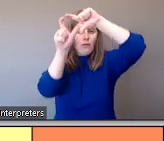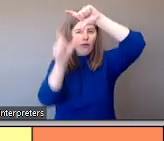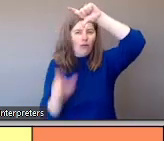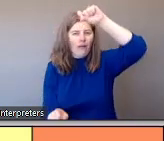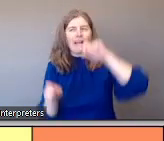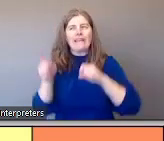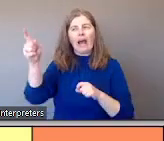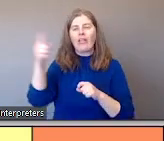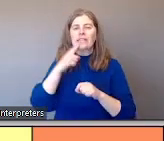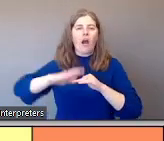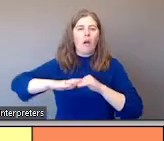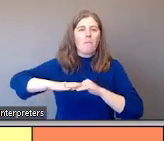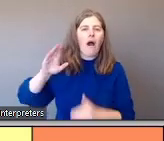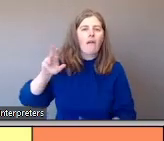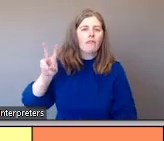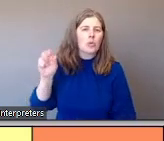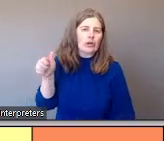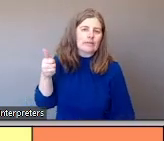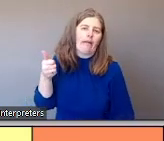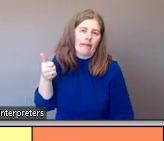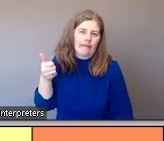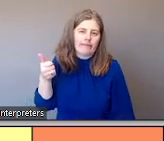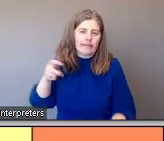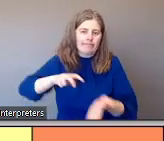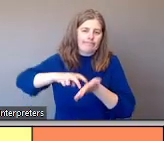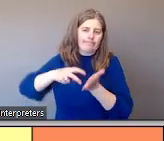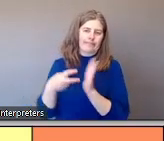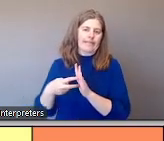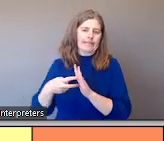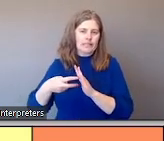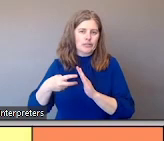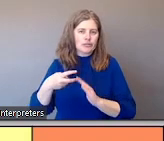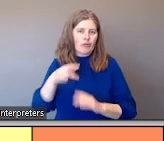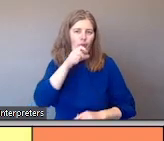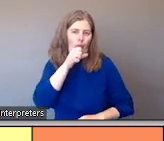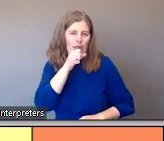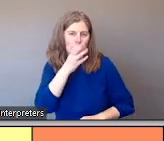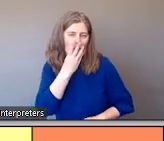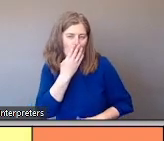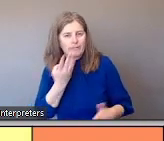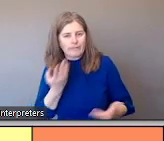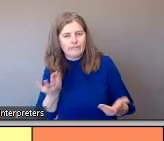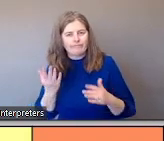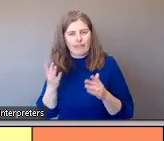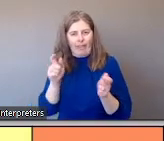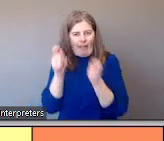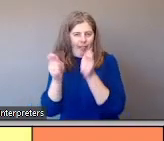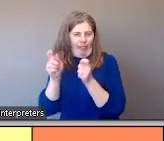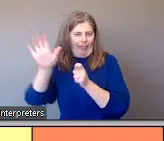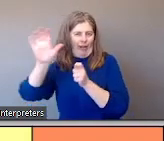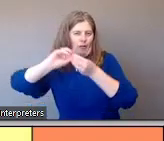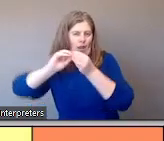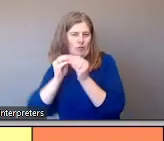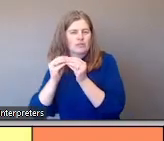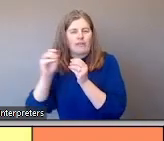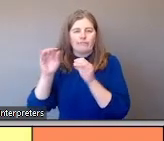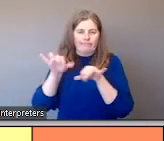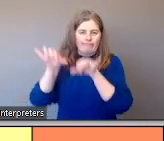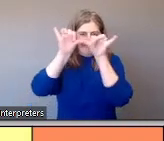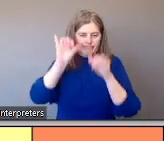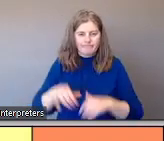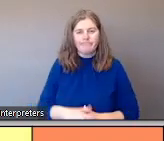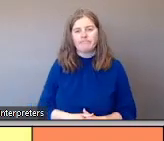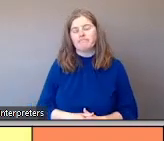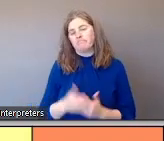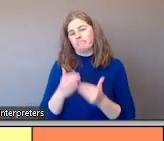over 210 cases per week is the new norm. So